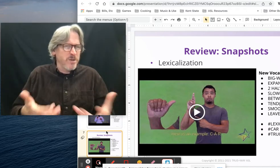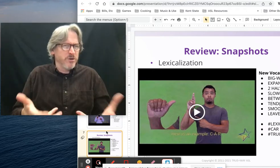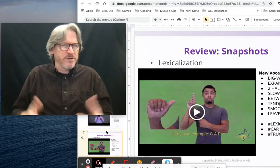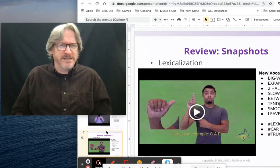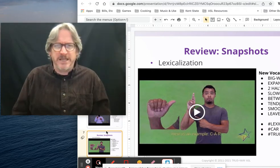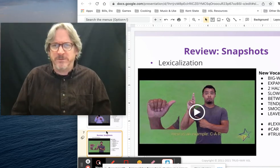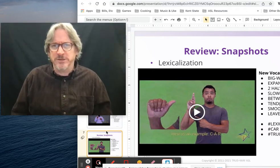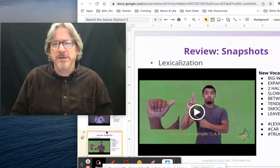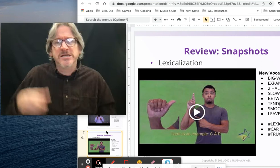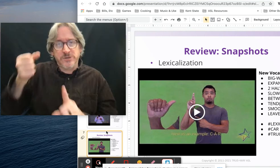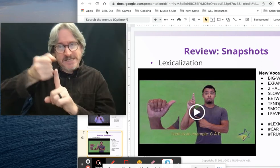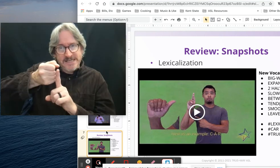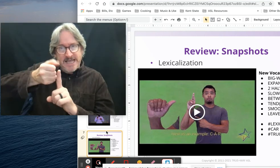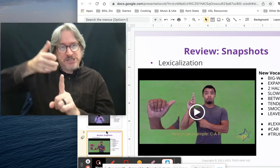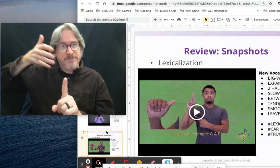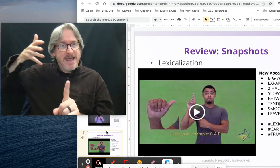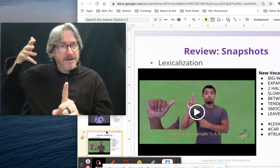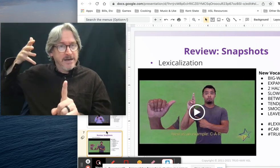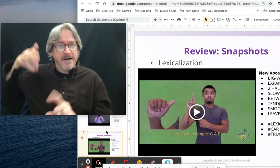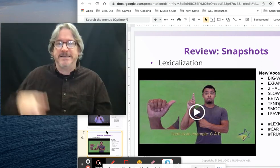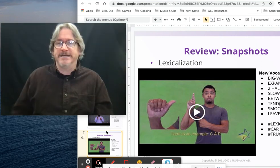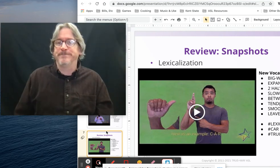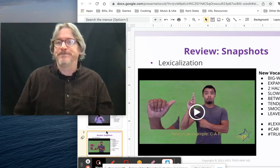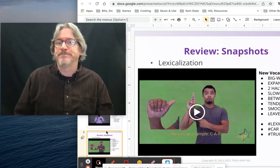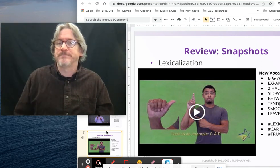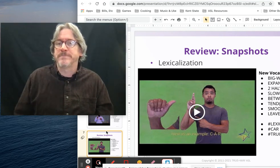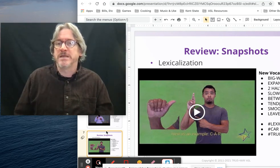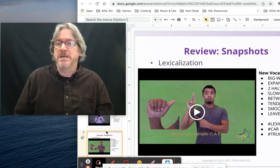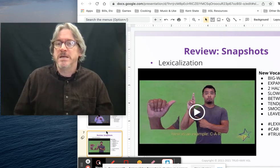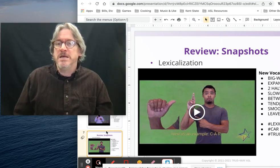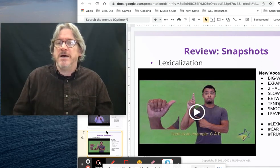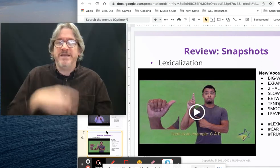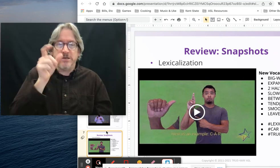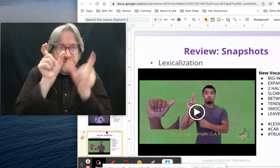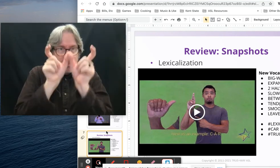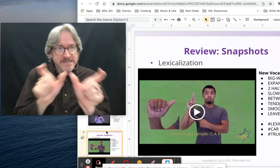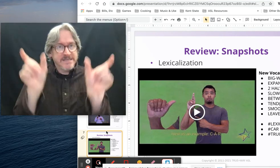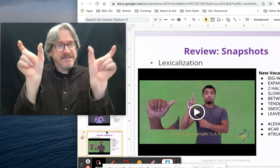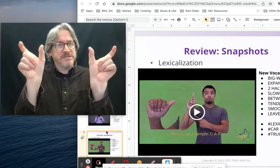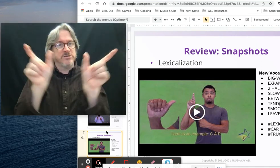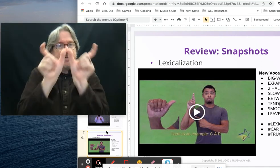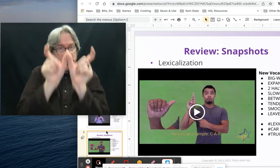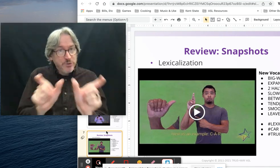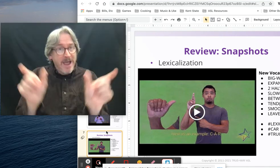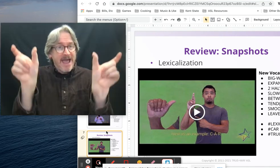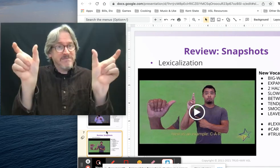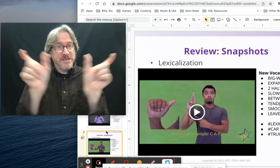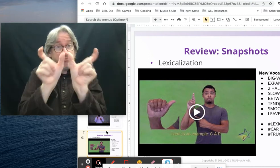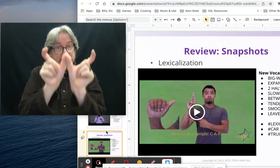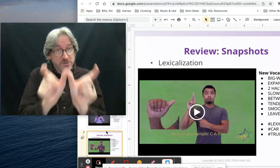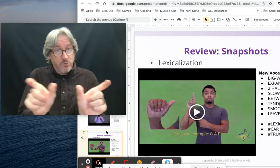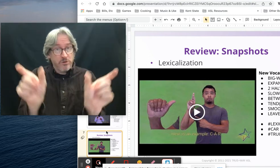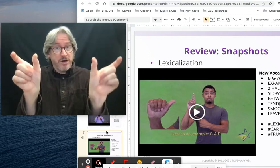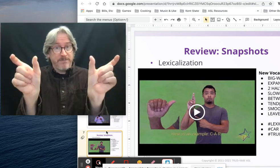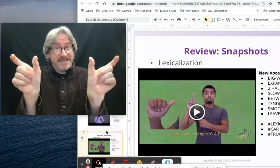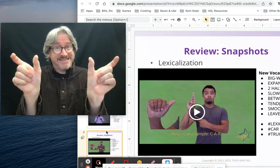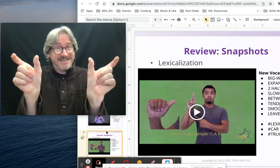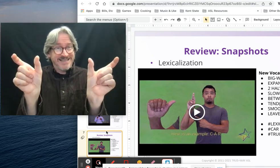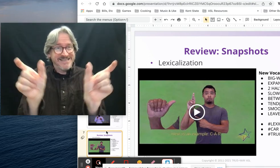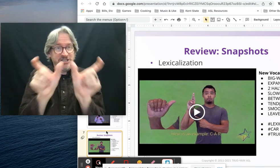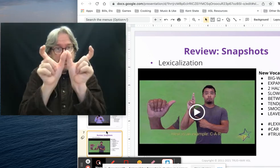Show me you're using the language. So this is expand on an idea. He also does this, like two halves. He breaks the word